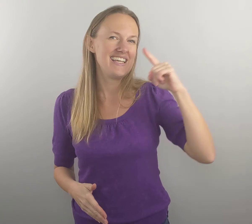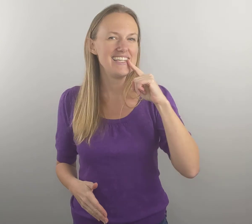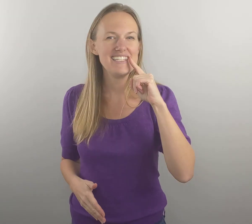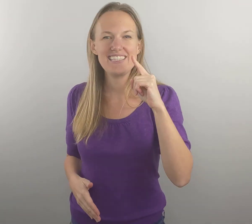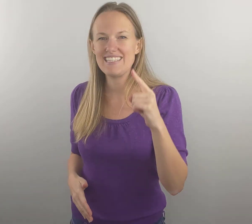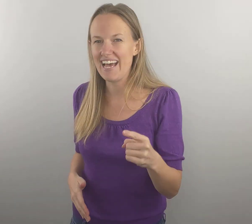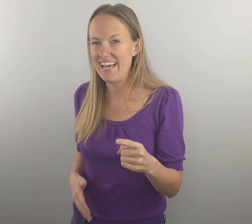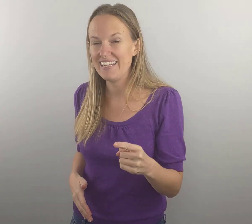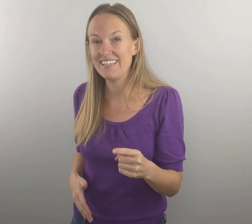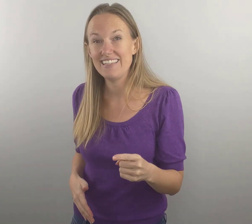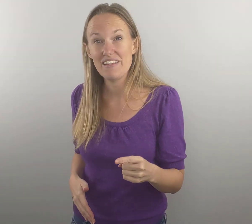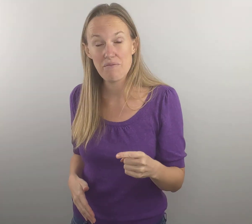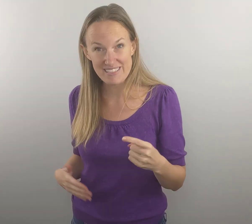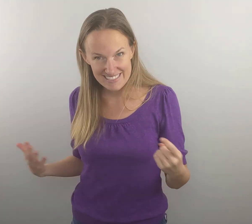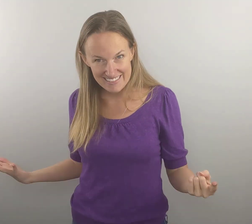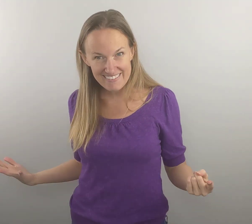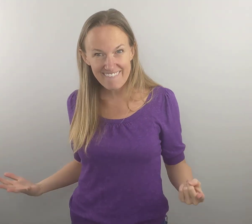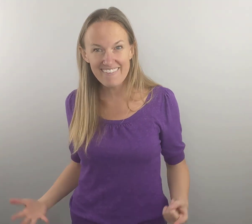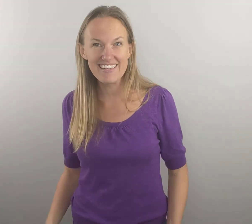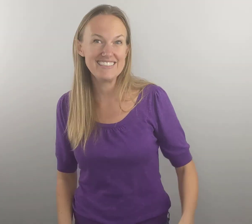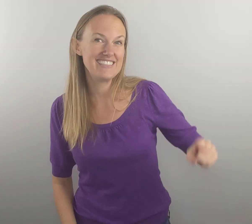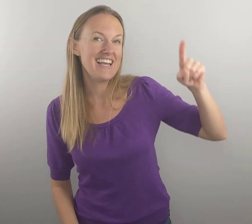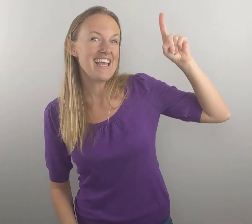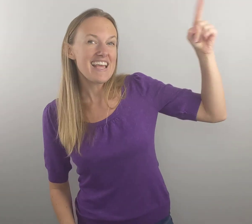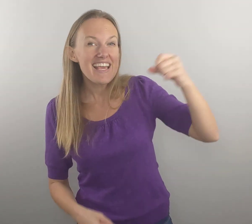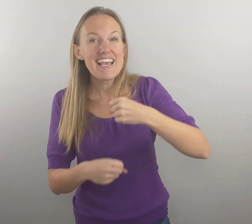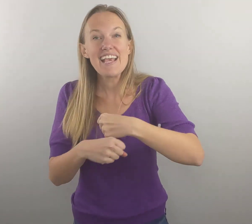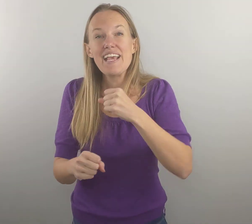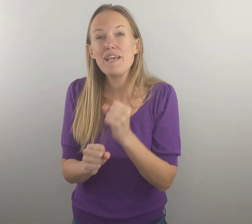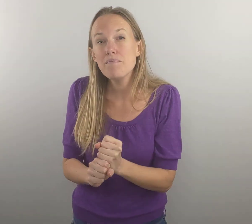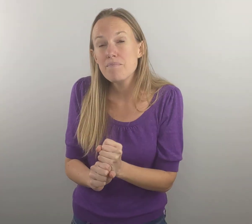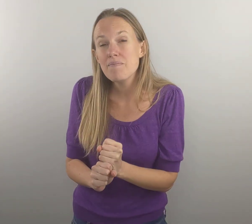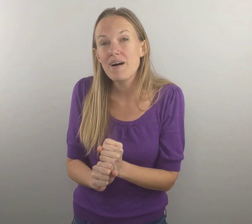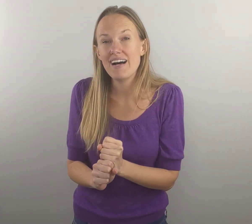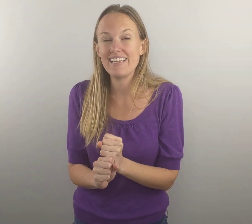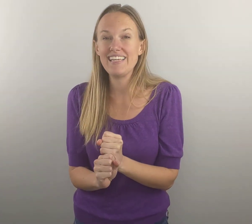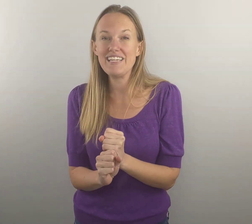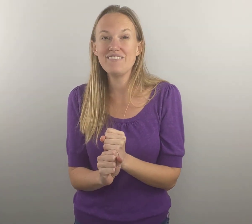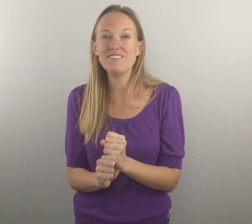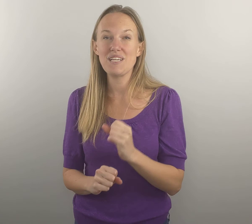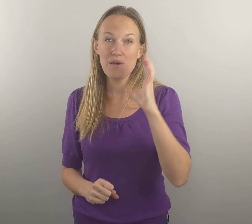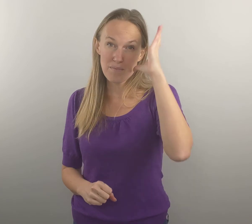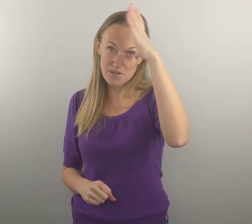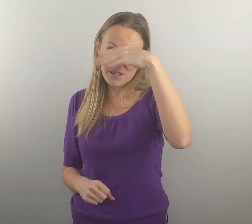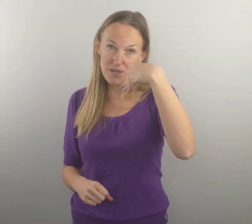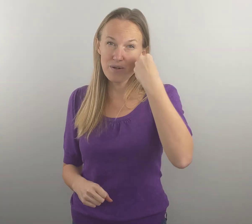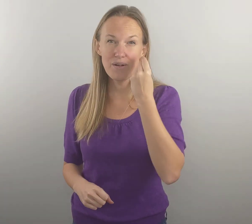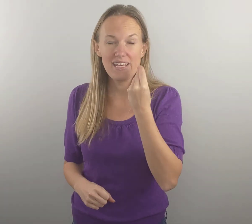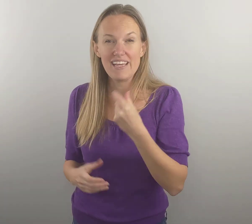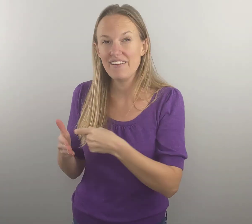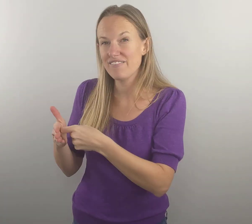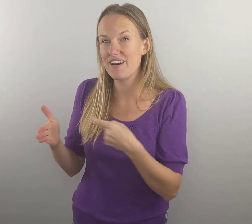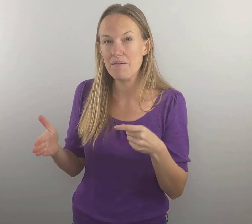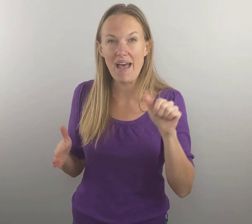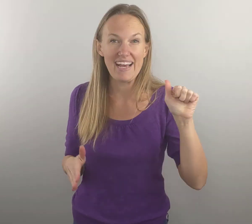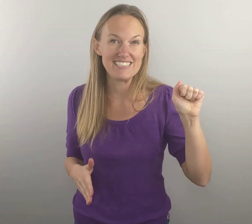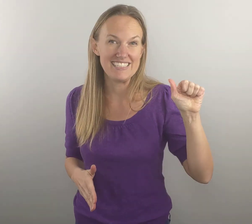He said. And then once again, the chorus. He gives beauty from